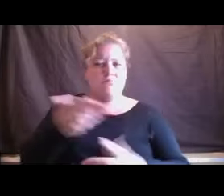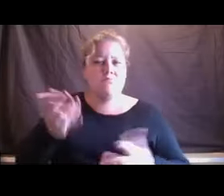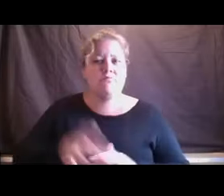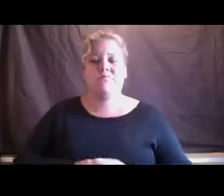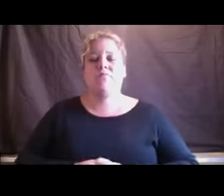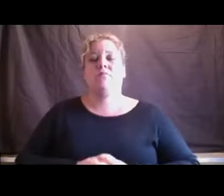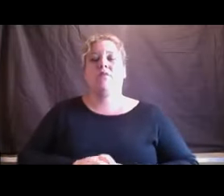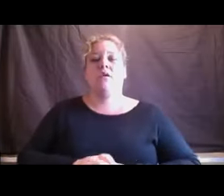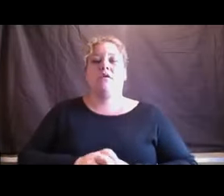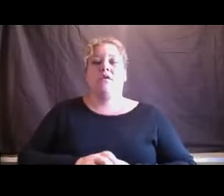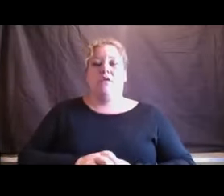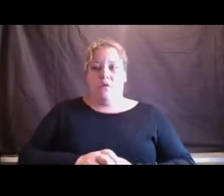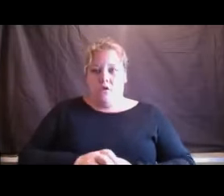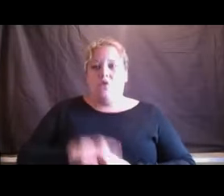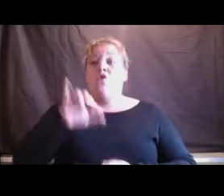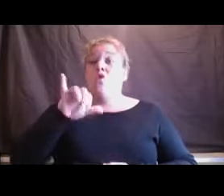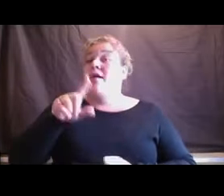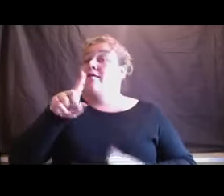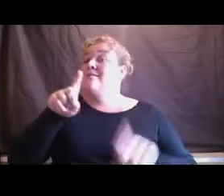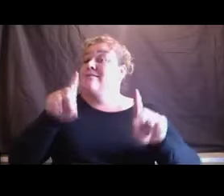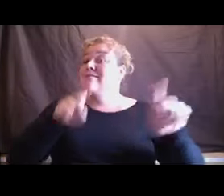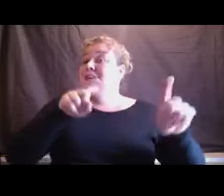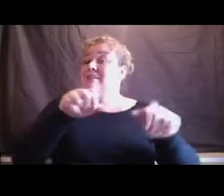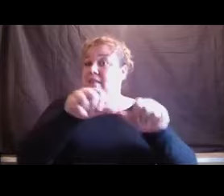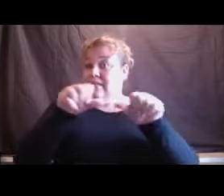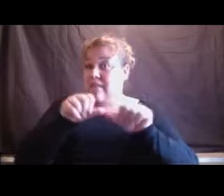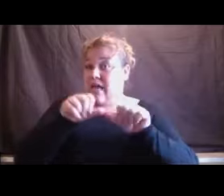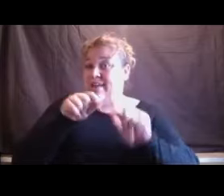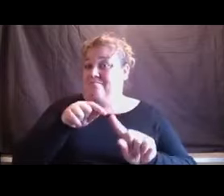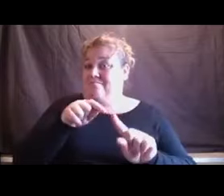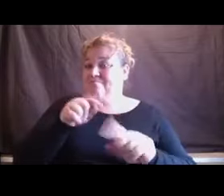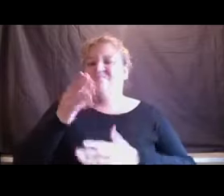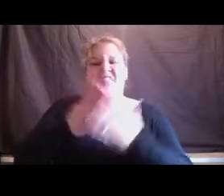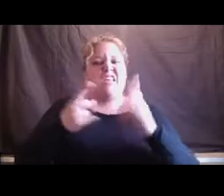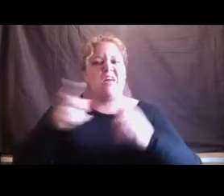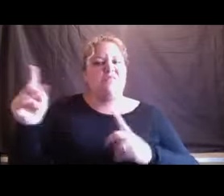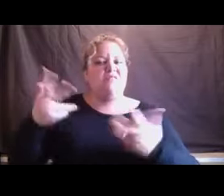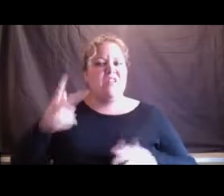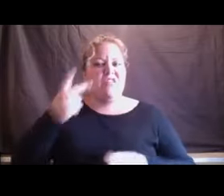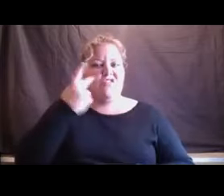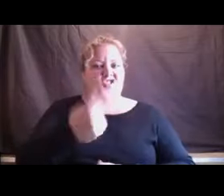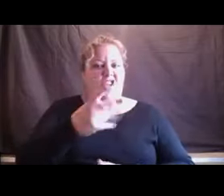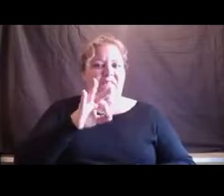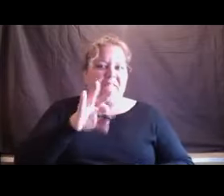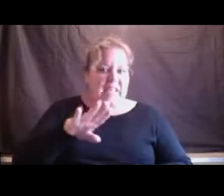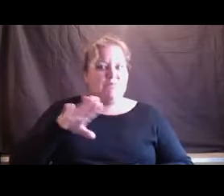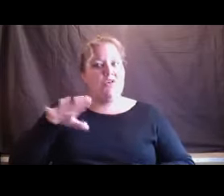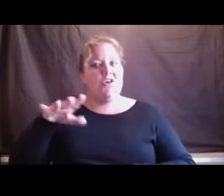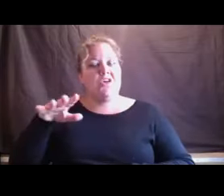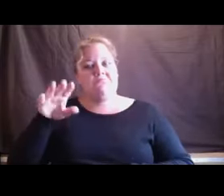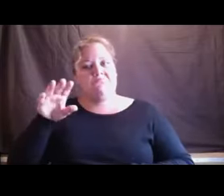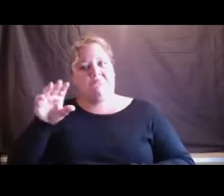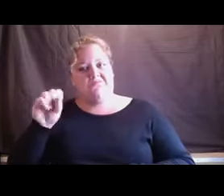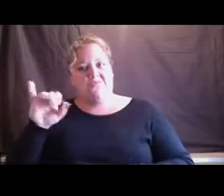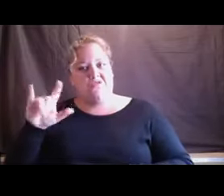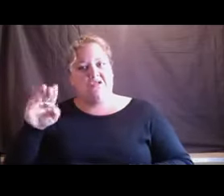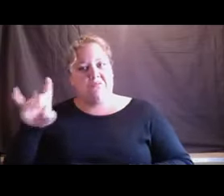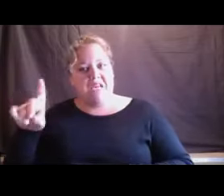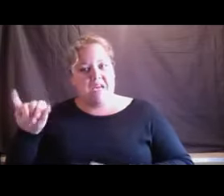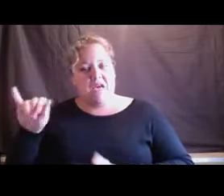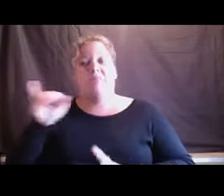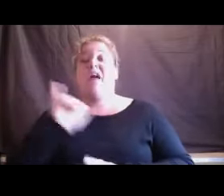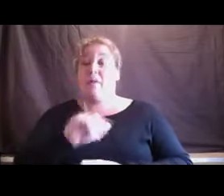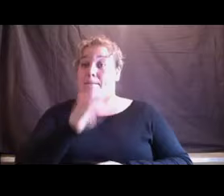far as the testing site, and maybe some of you saw on social media, the site on Monday